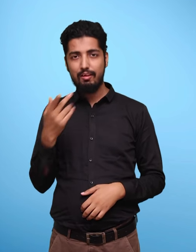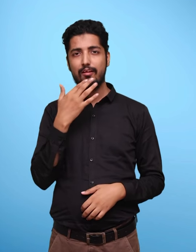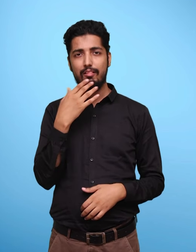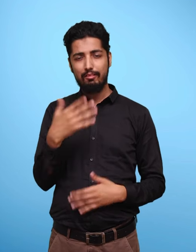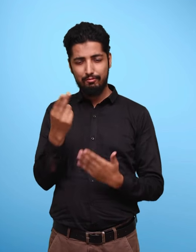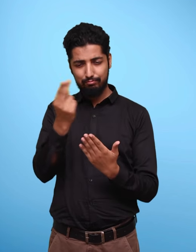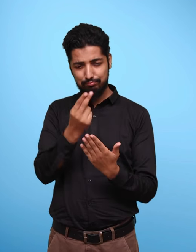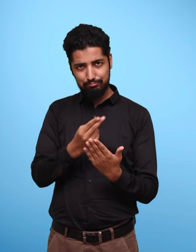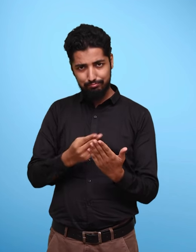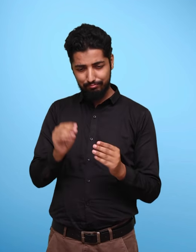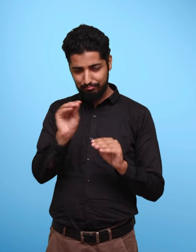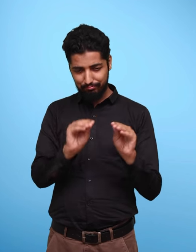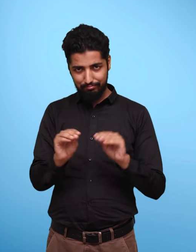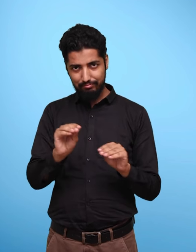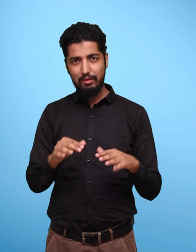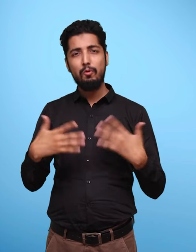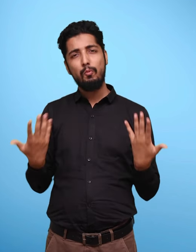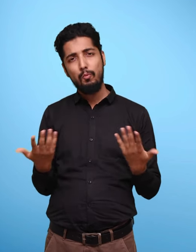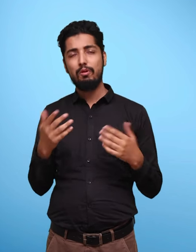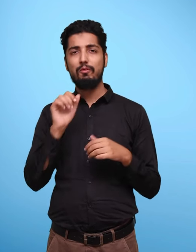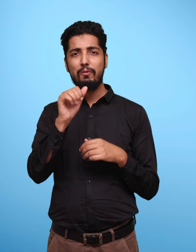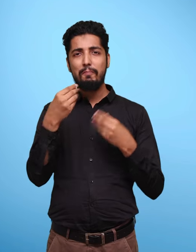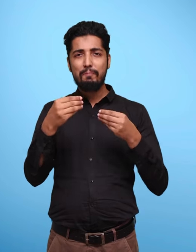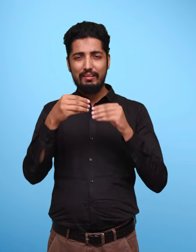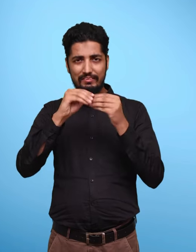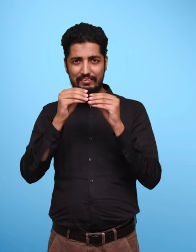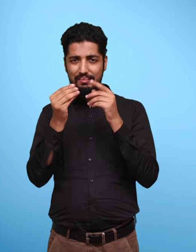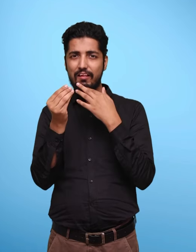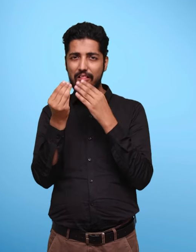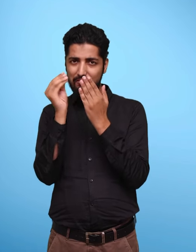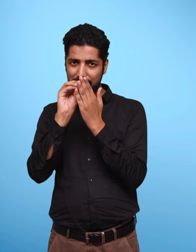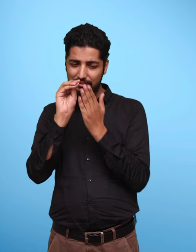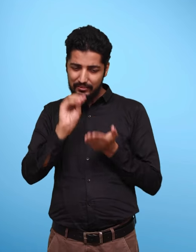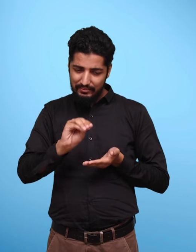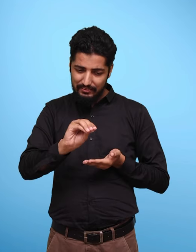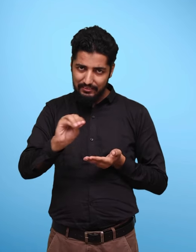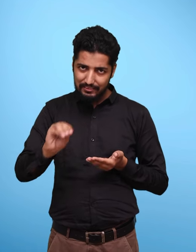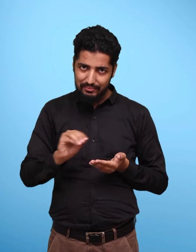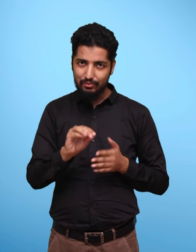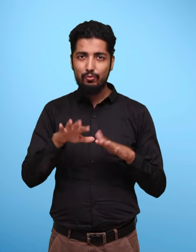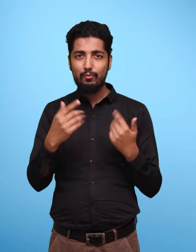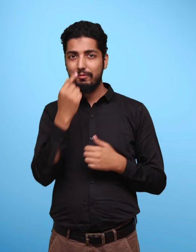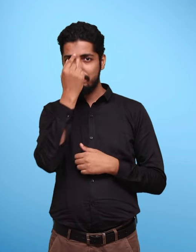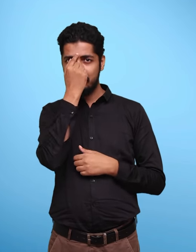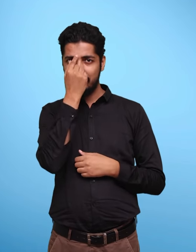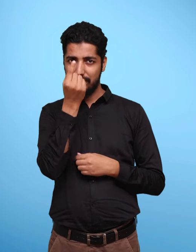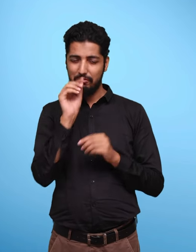other hand, draw an outline. Decorate the hand with colors. Colored paper